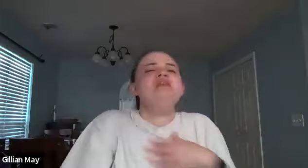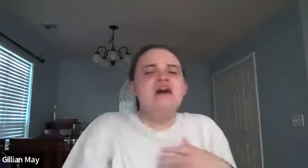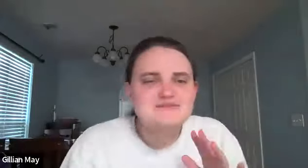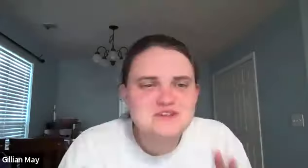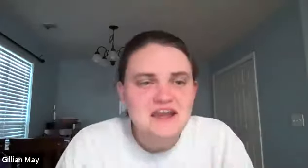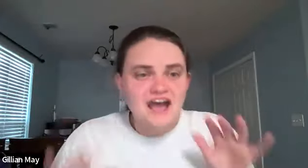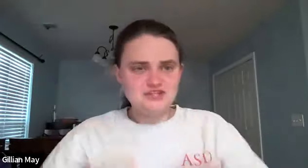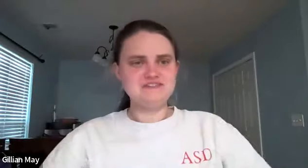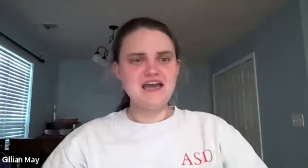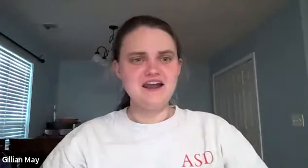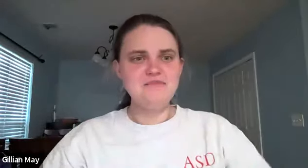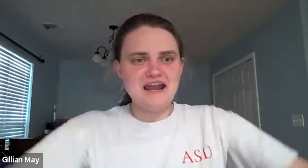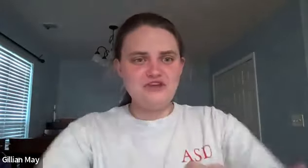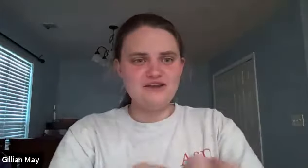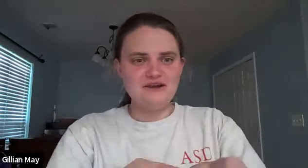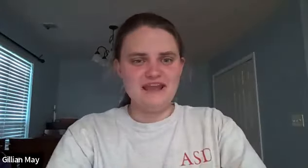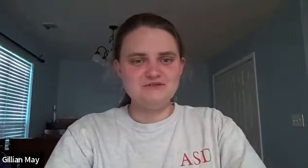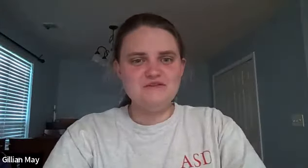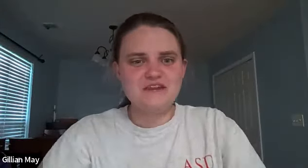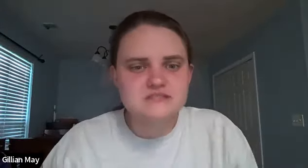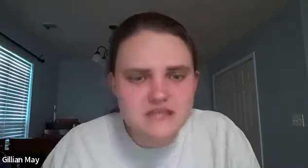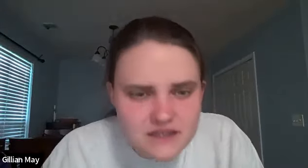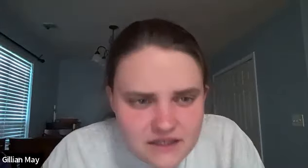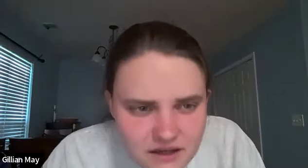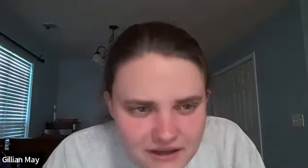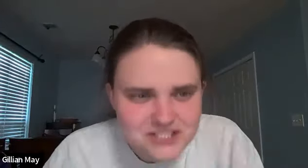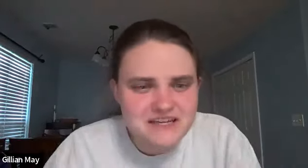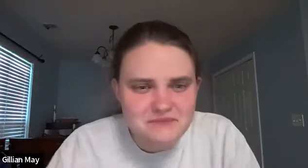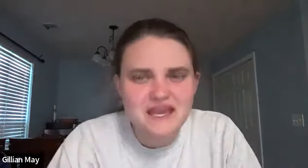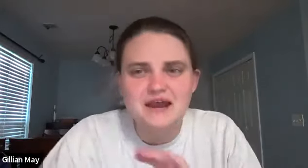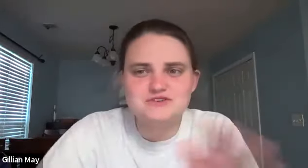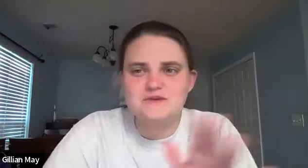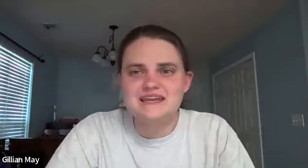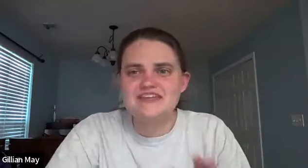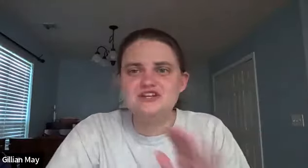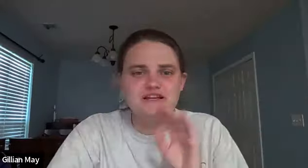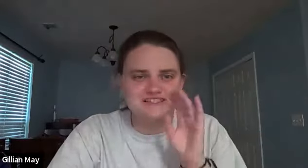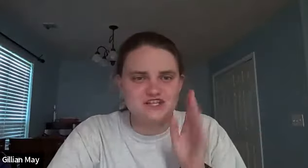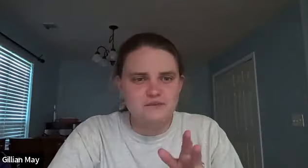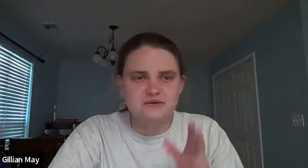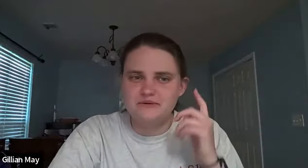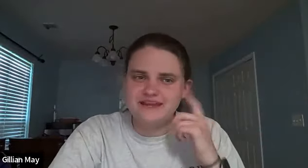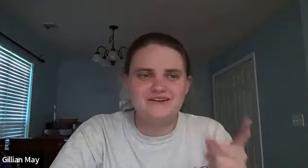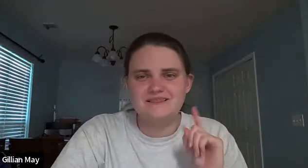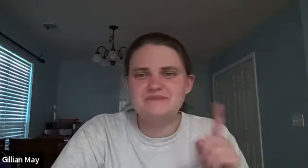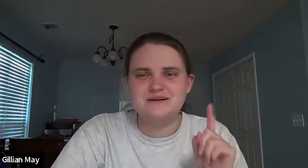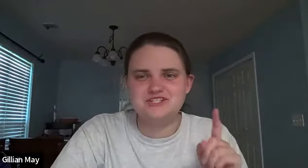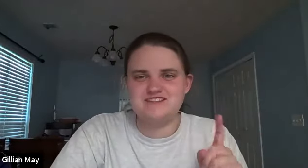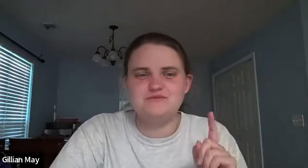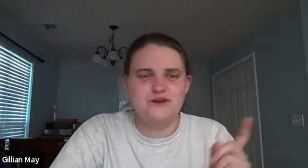I'm sorry. You sat up and I thought your hands were moving and I was like, okay, is she typing? And I was ready. And then you like stopped and I went, wait, okay, let me double check this before I